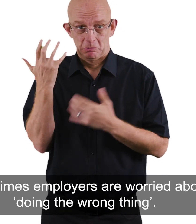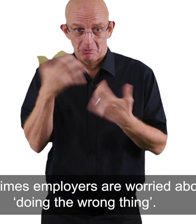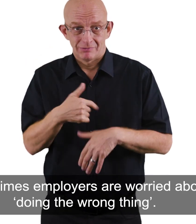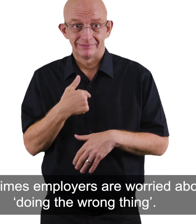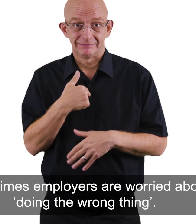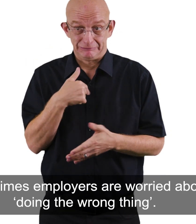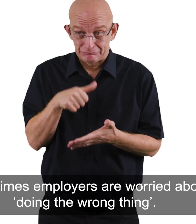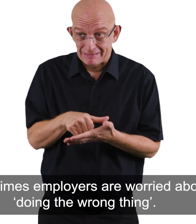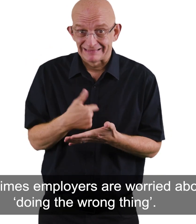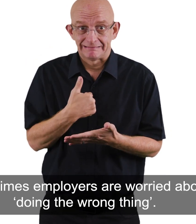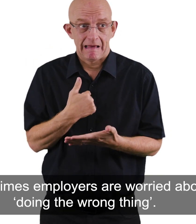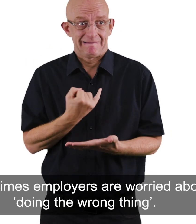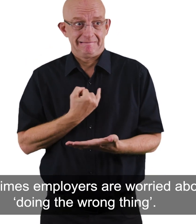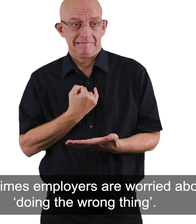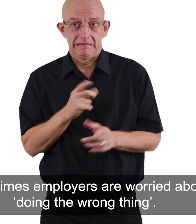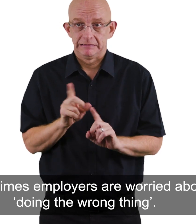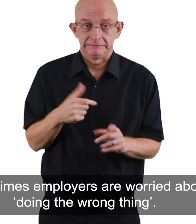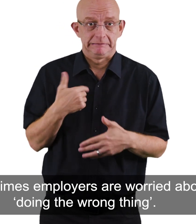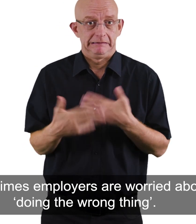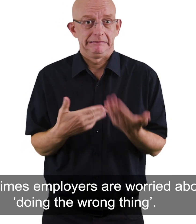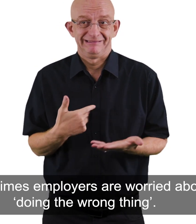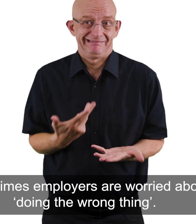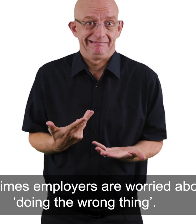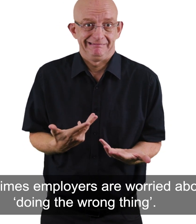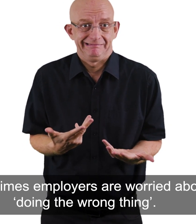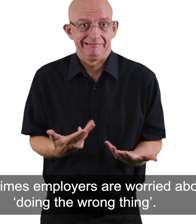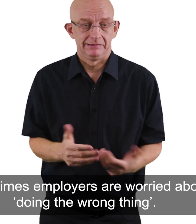Sometimes employers are worried about doing the wrong thing.